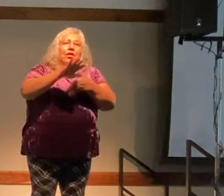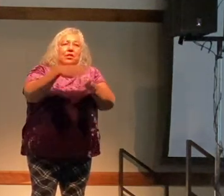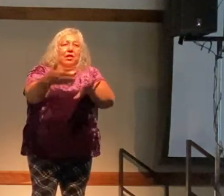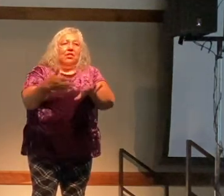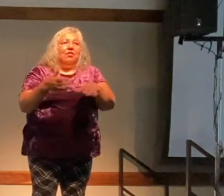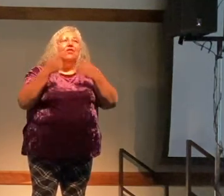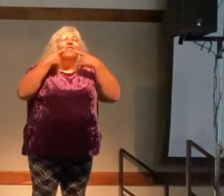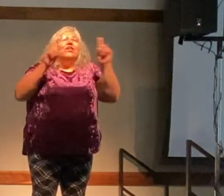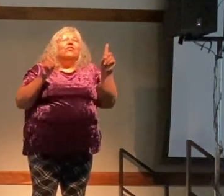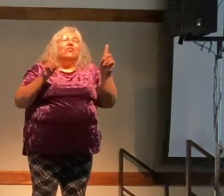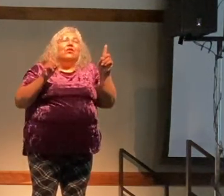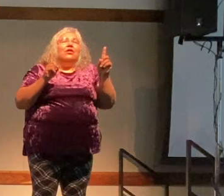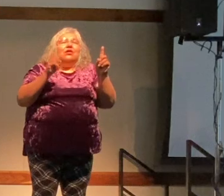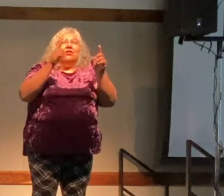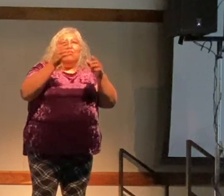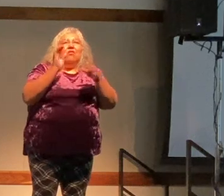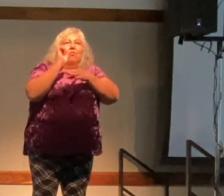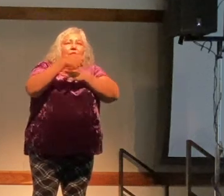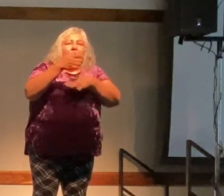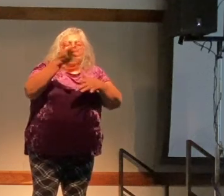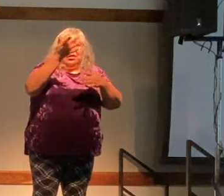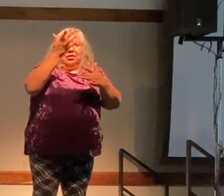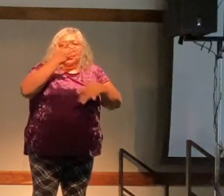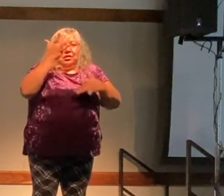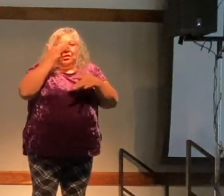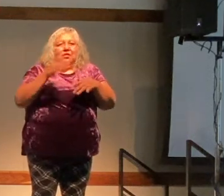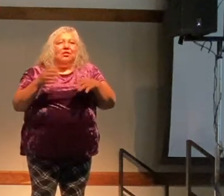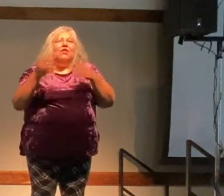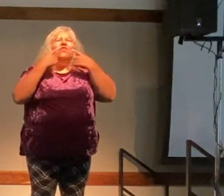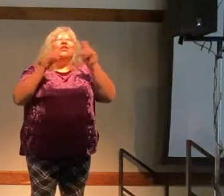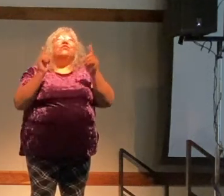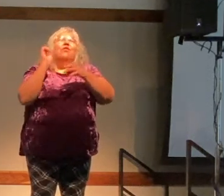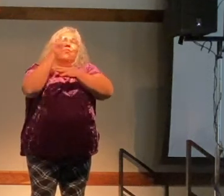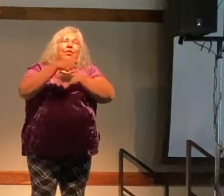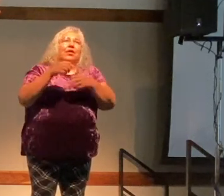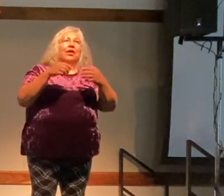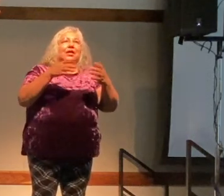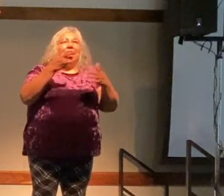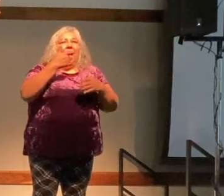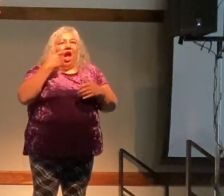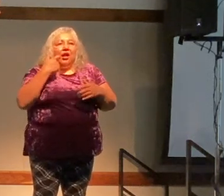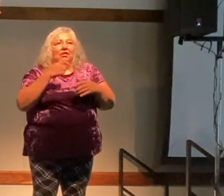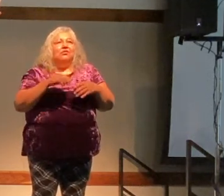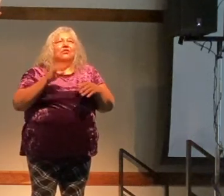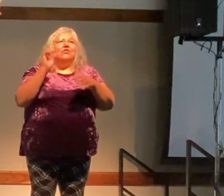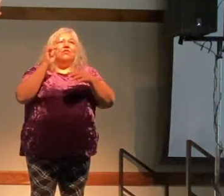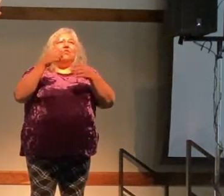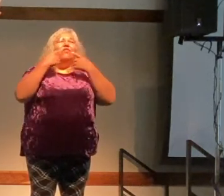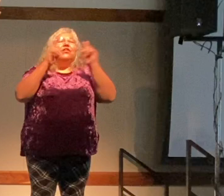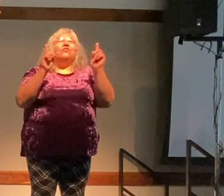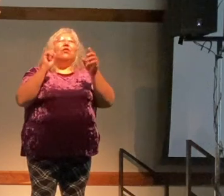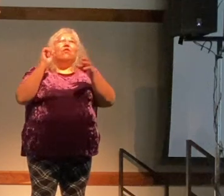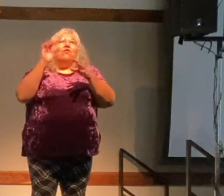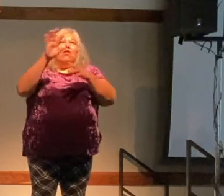illness. There's victory over addictions. There's victory over our circumstances.